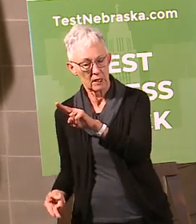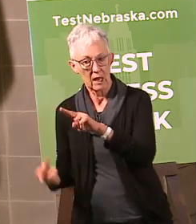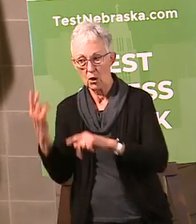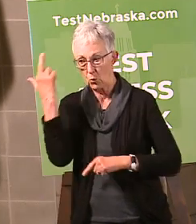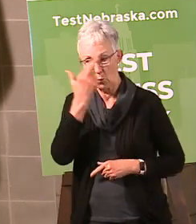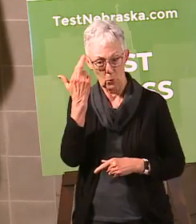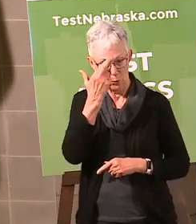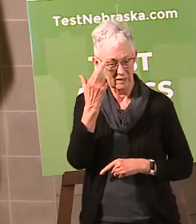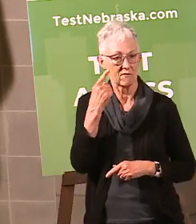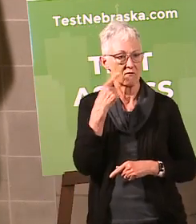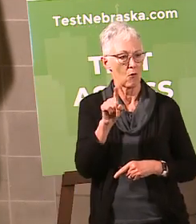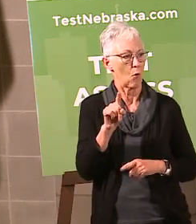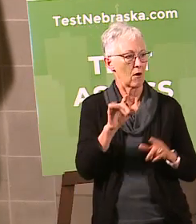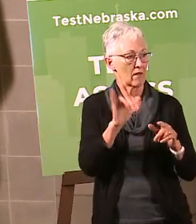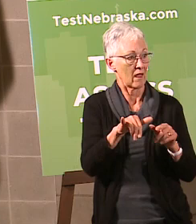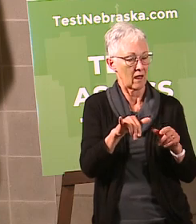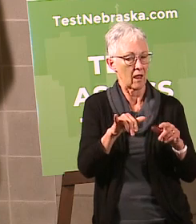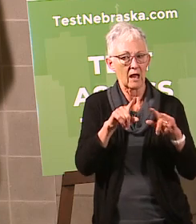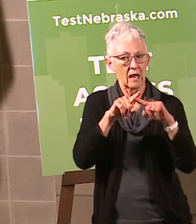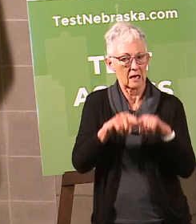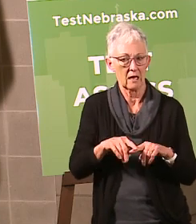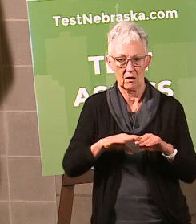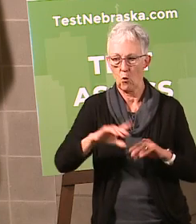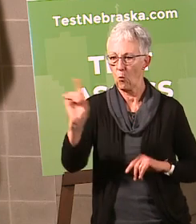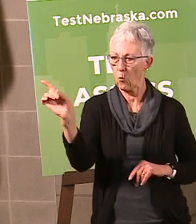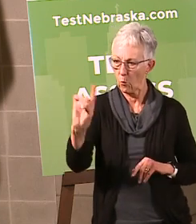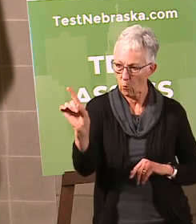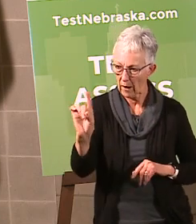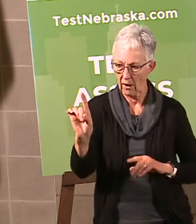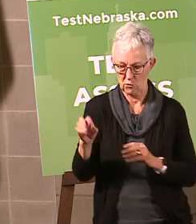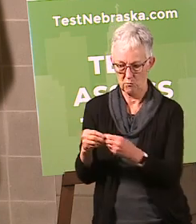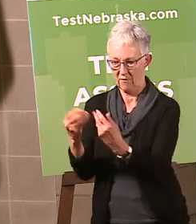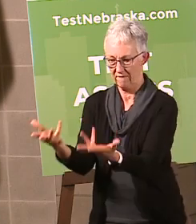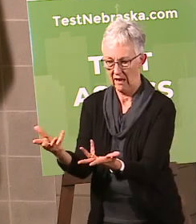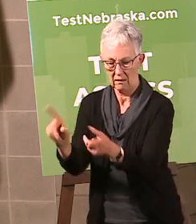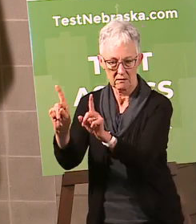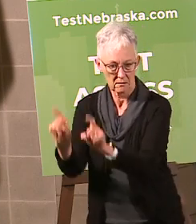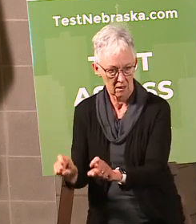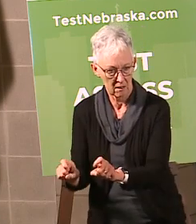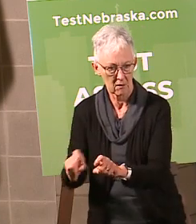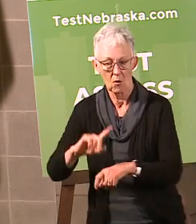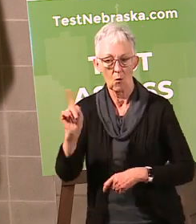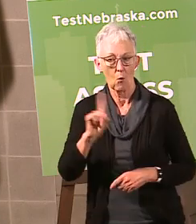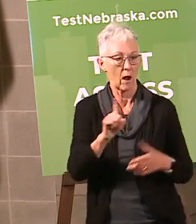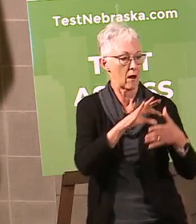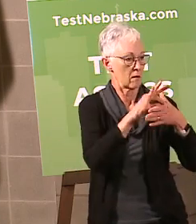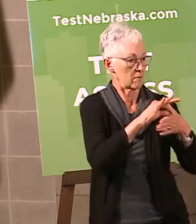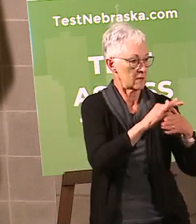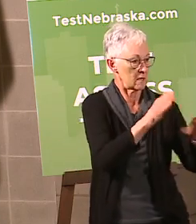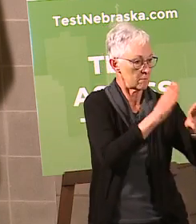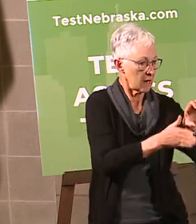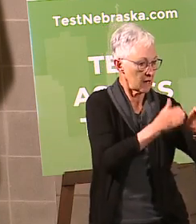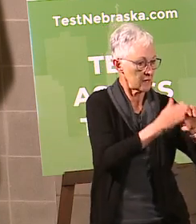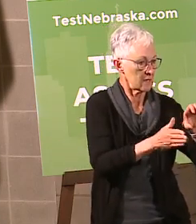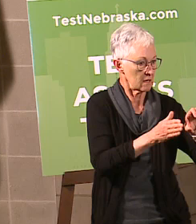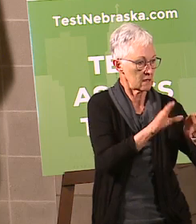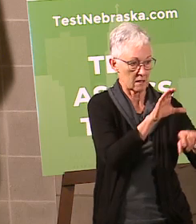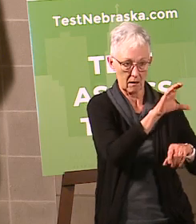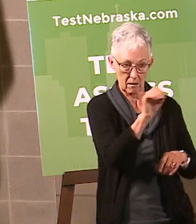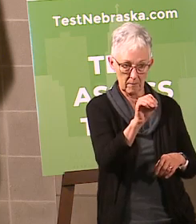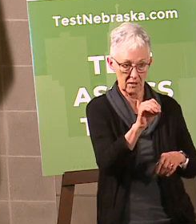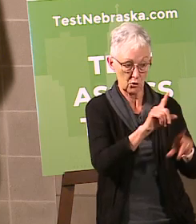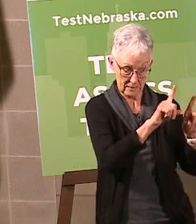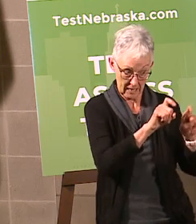When you're testing in high-risk areas, like meat processing plant areas, you're gonna have a higher positivity rate. So,